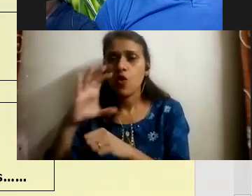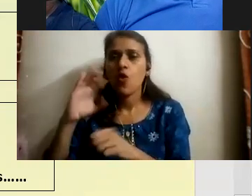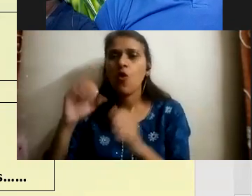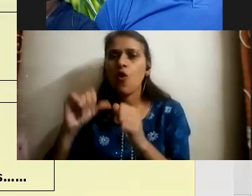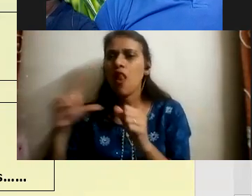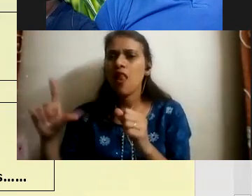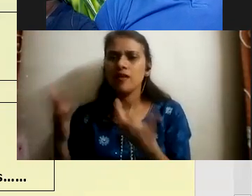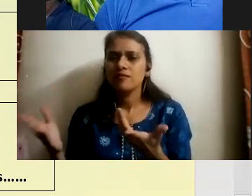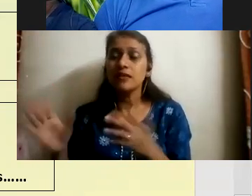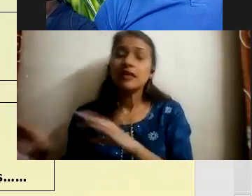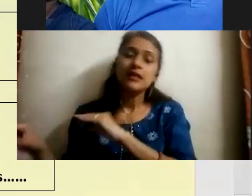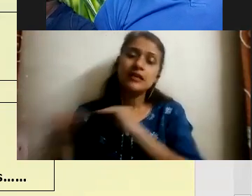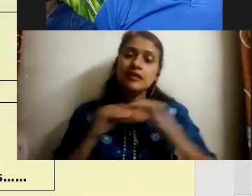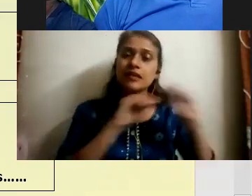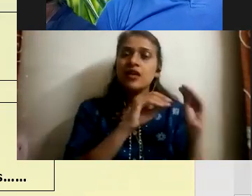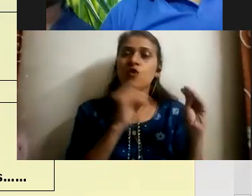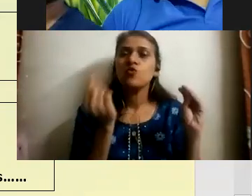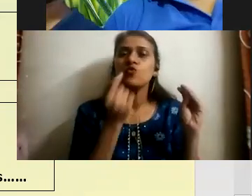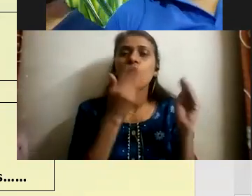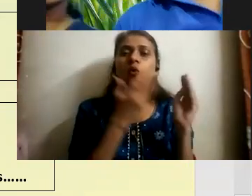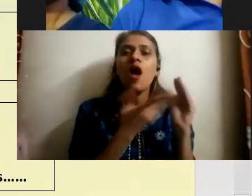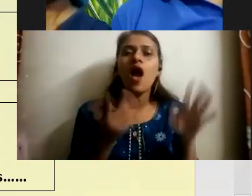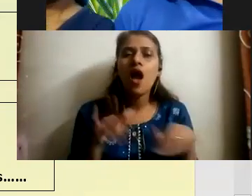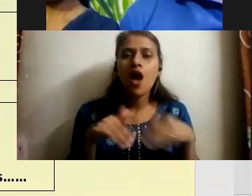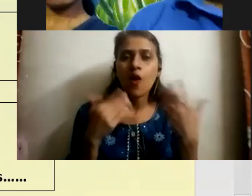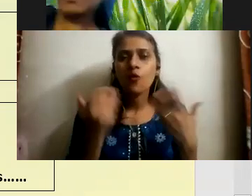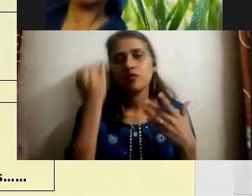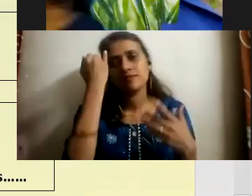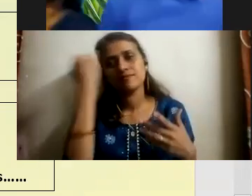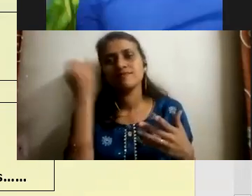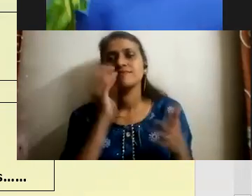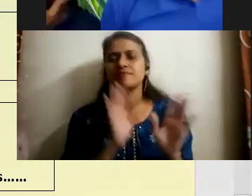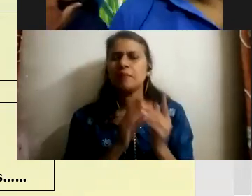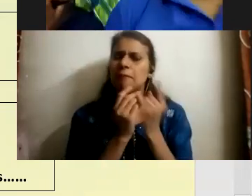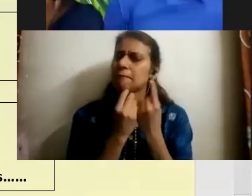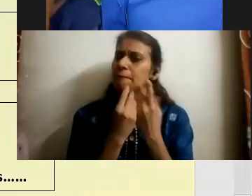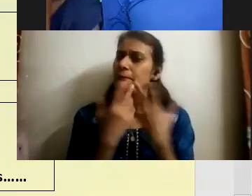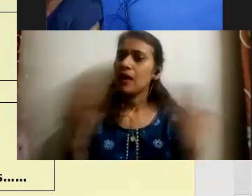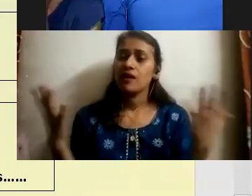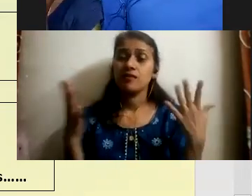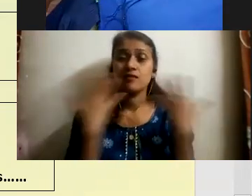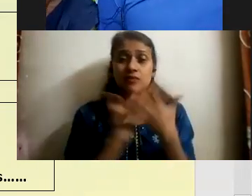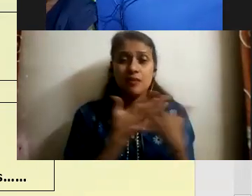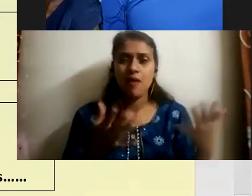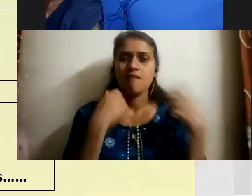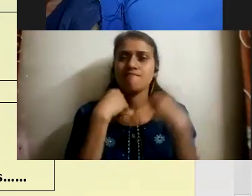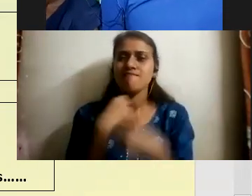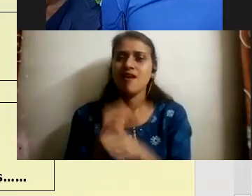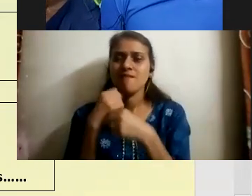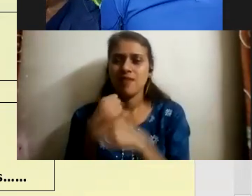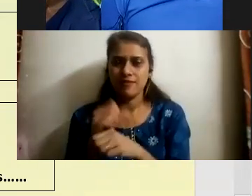agro farm waste, how it is used. In fact, you know, agro farm waste ka bahut sare products banne lage hain. If you